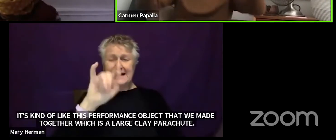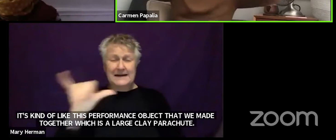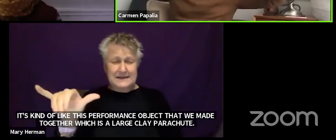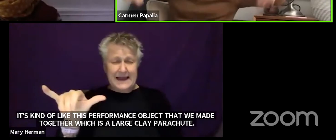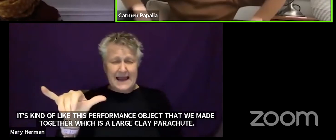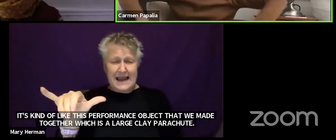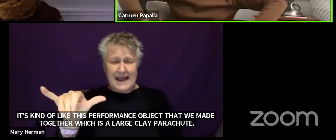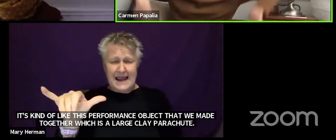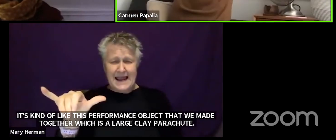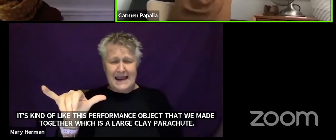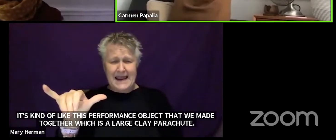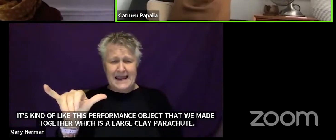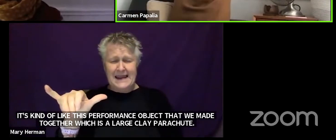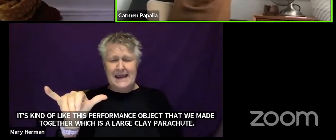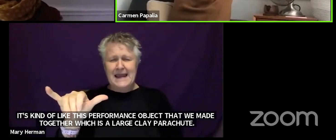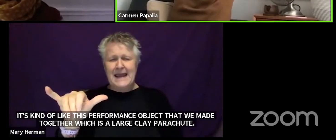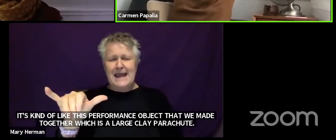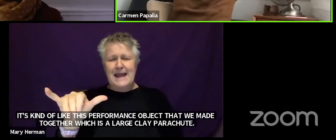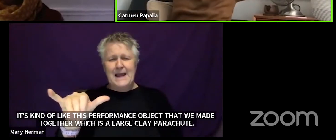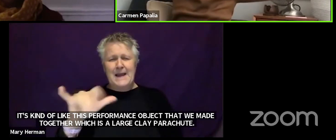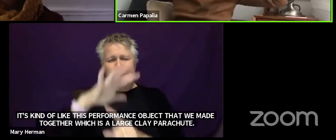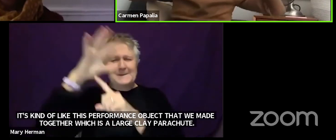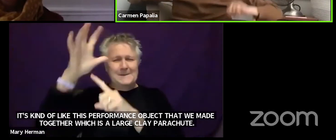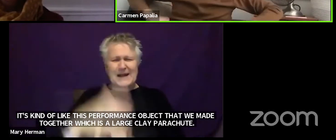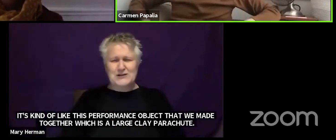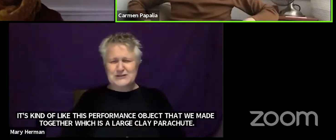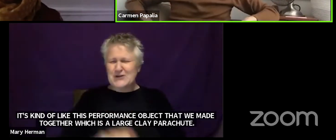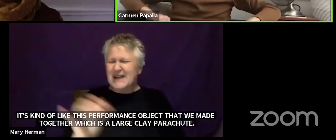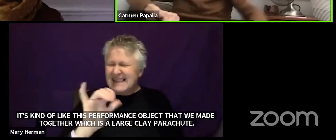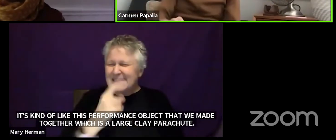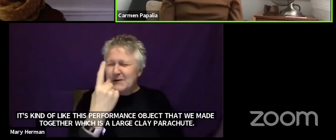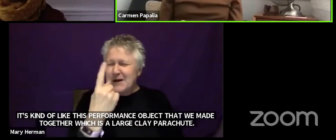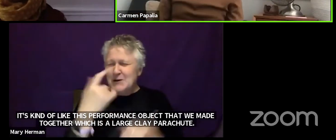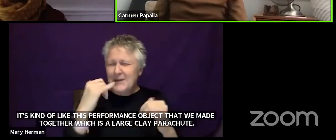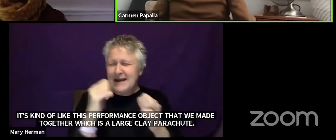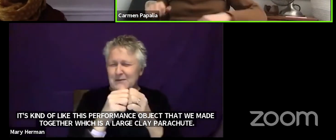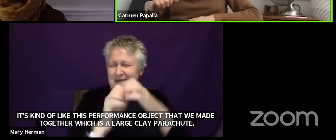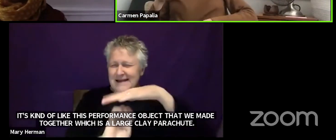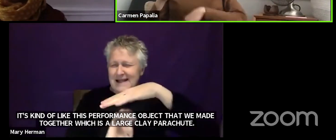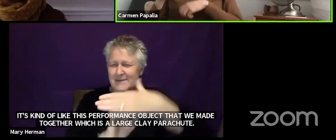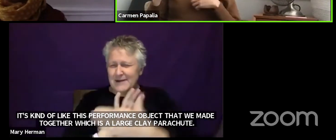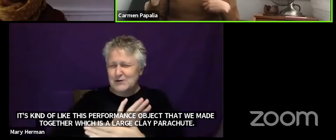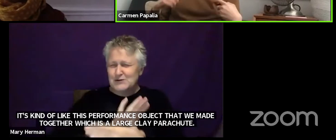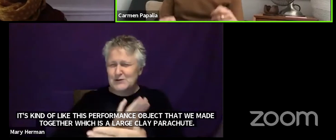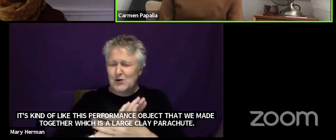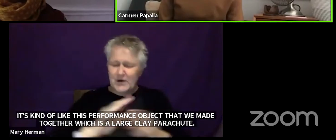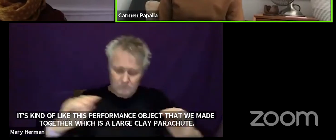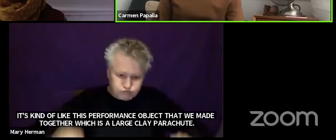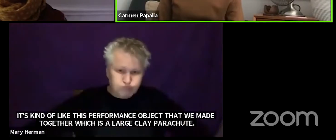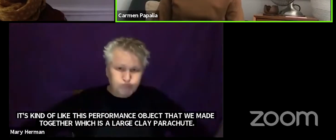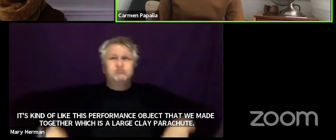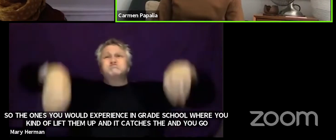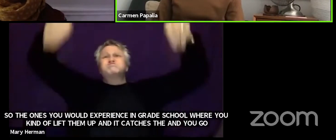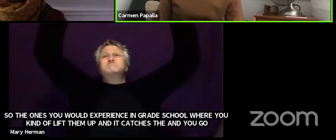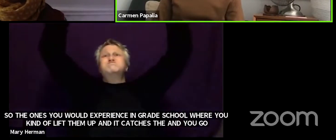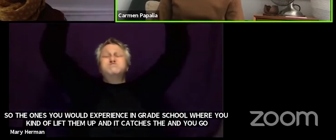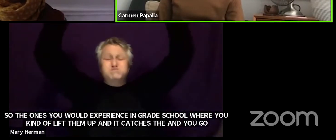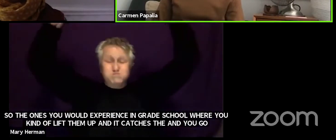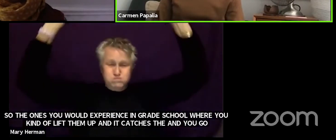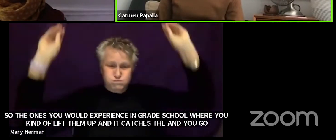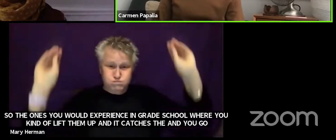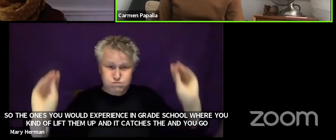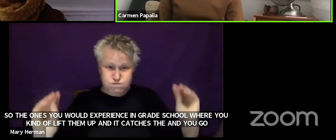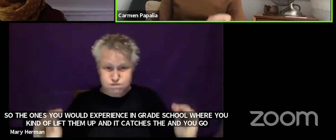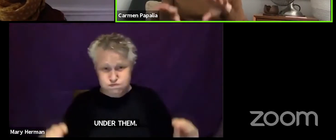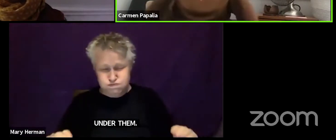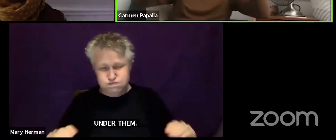school, where you would like kind of like lift them up and then it catches there and then you go under them. And with this parachute, it says, so, you know,